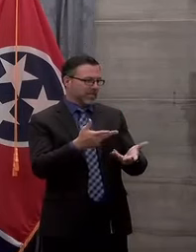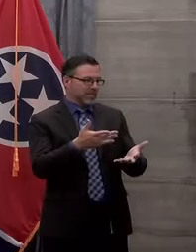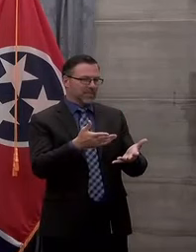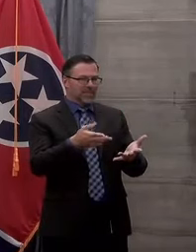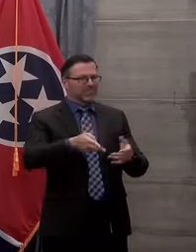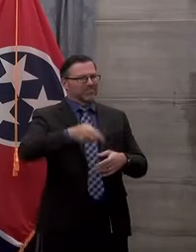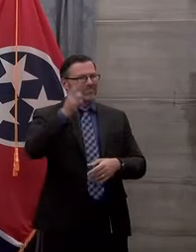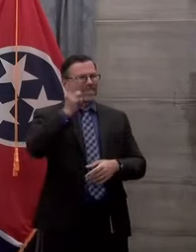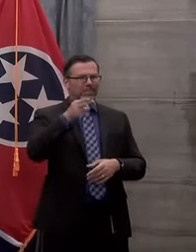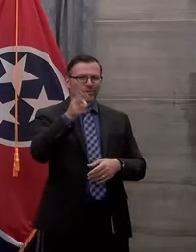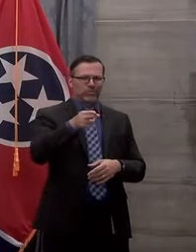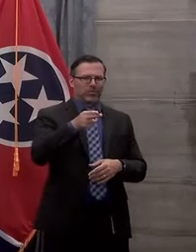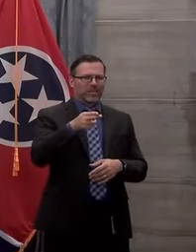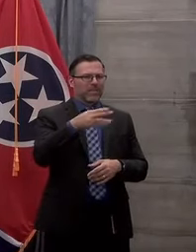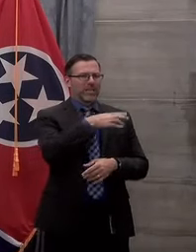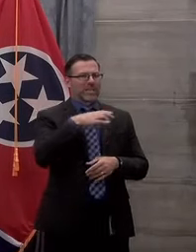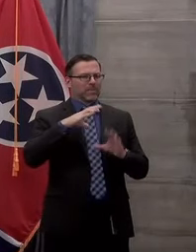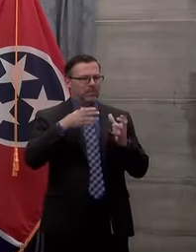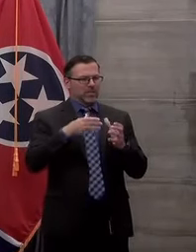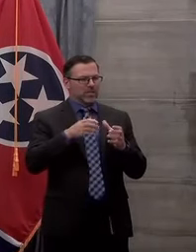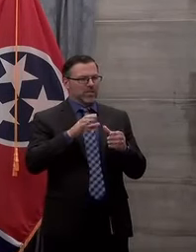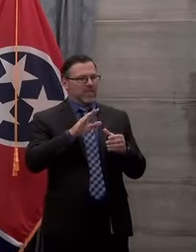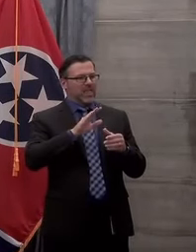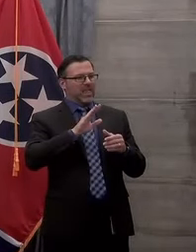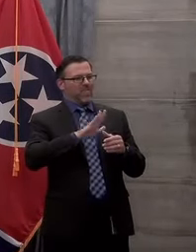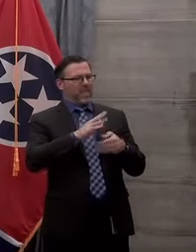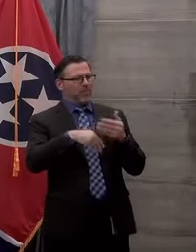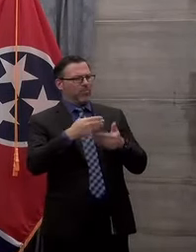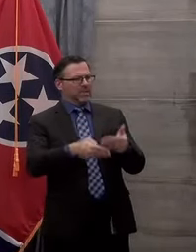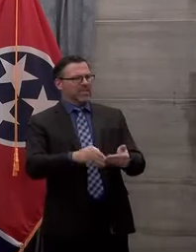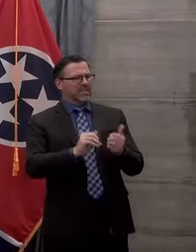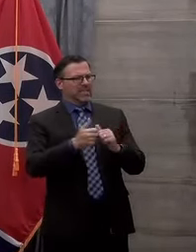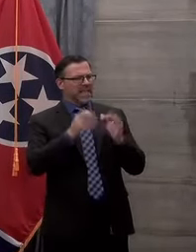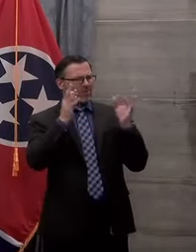historical commission and how those decisions are made, I haven't looked into that, but